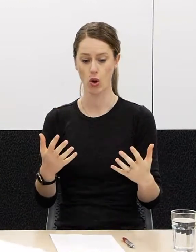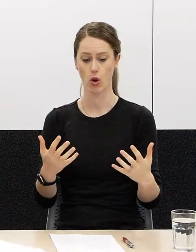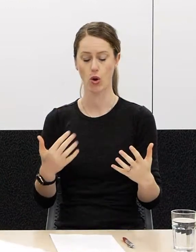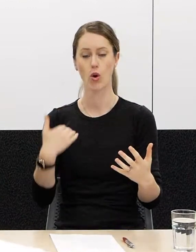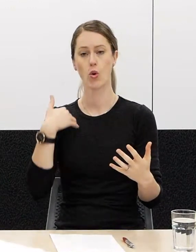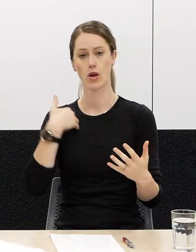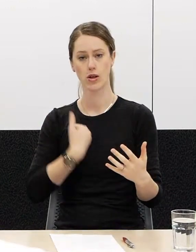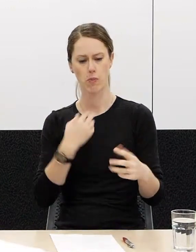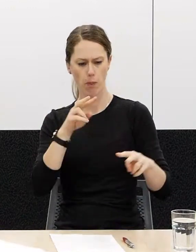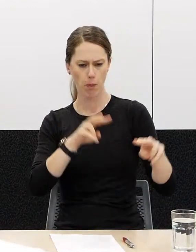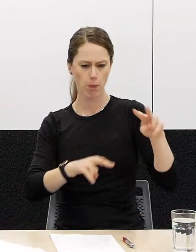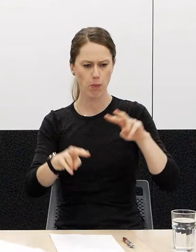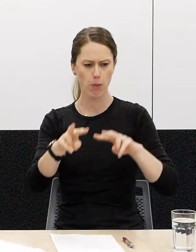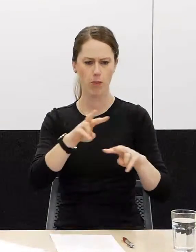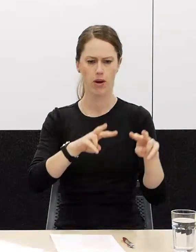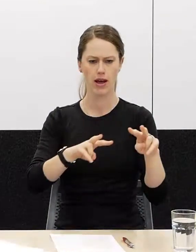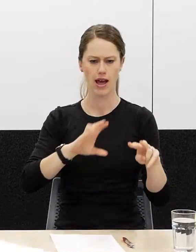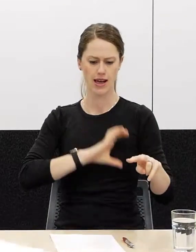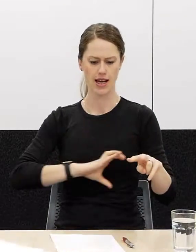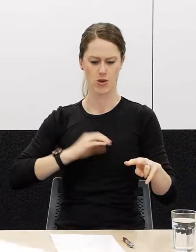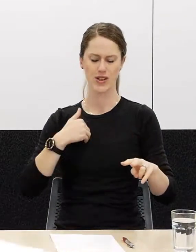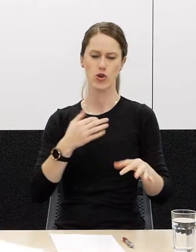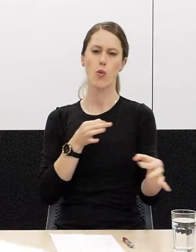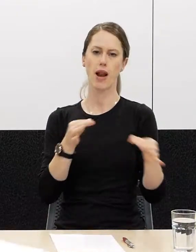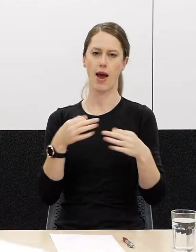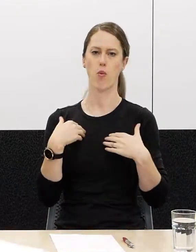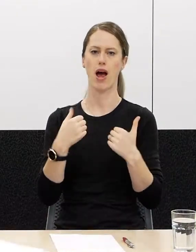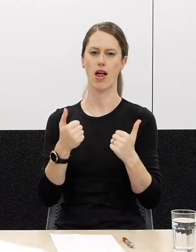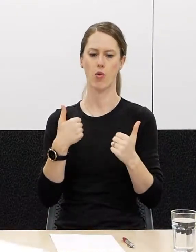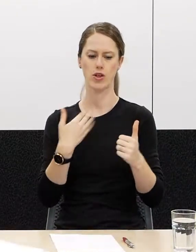take an approach to cancer that is planned and